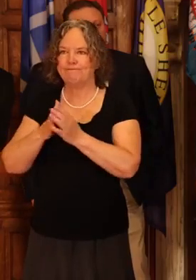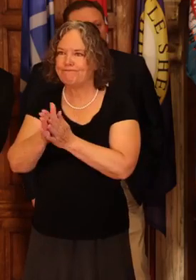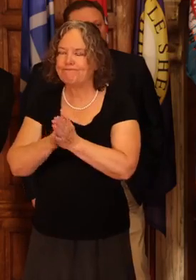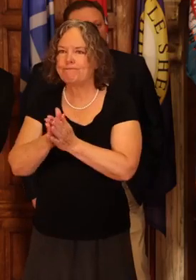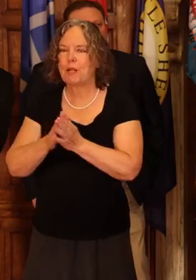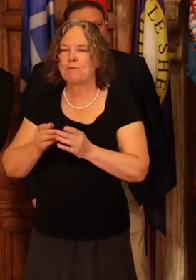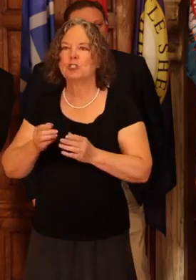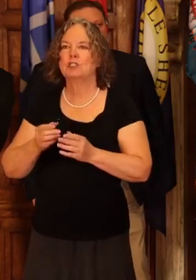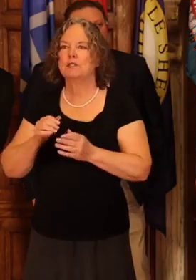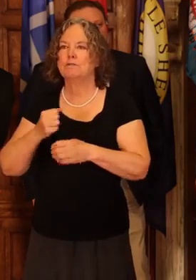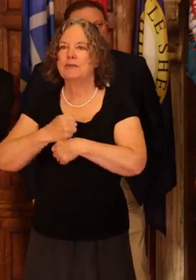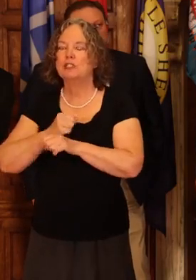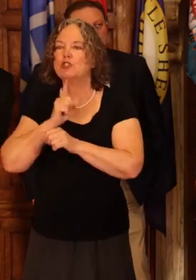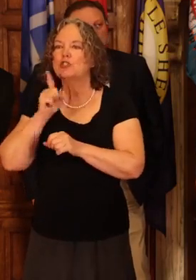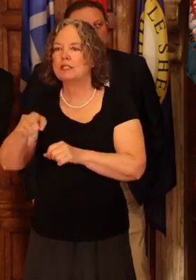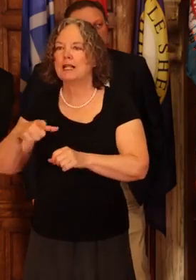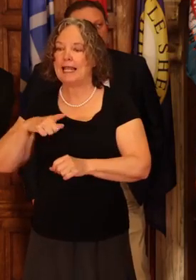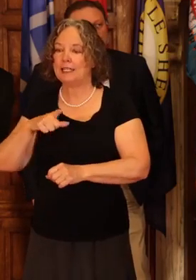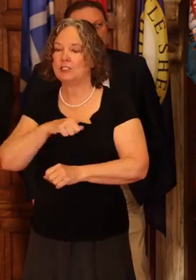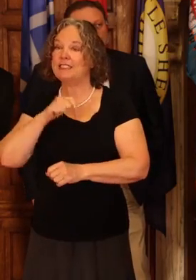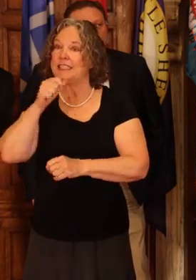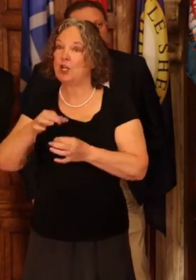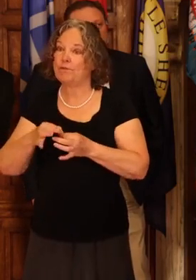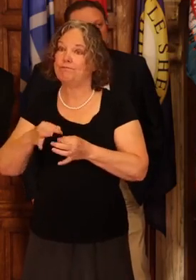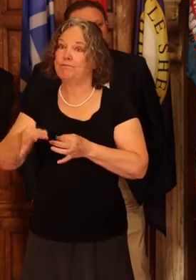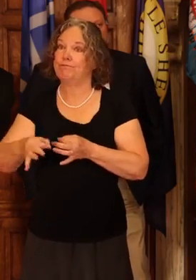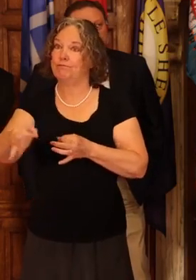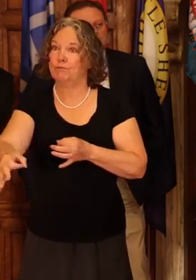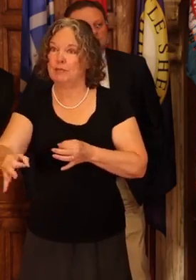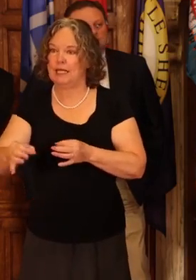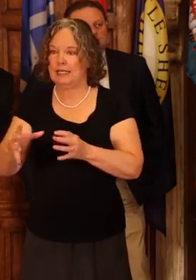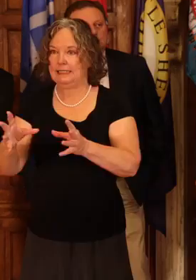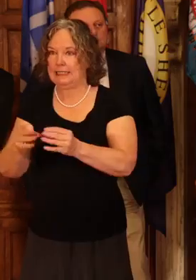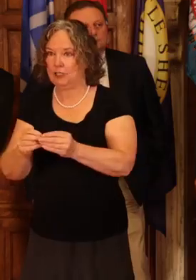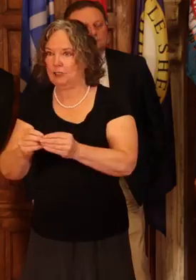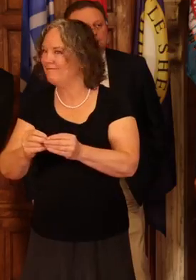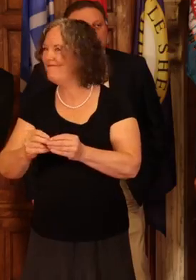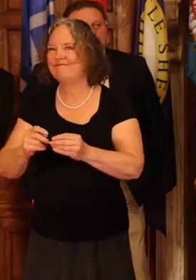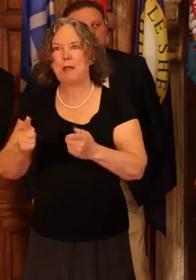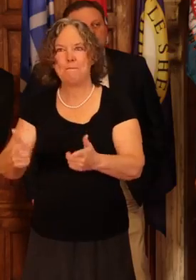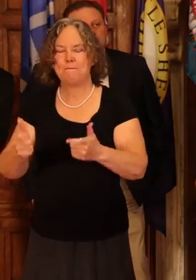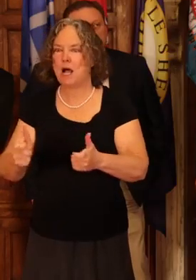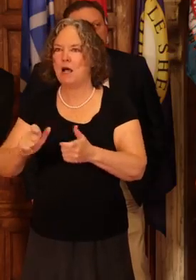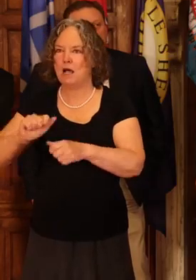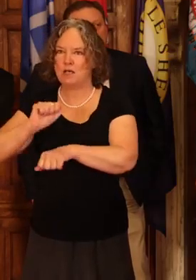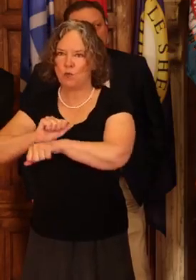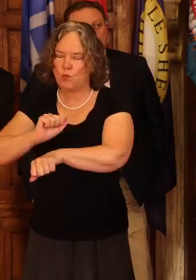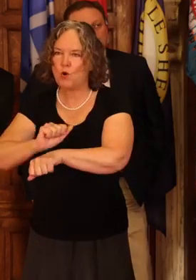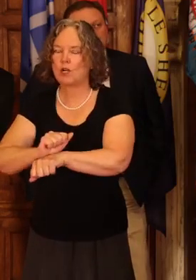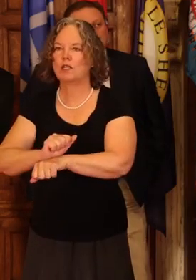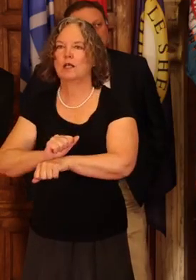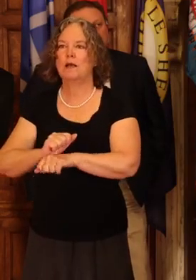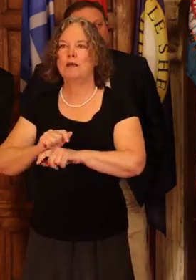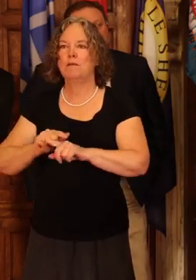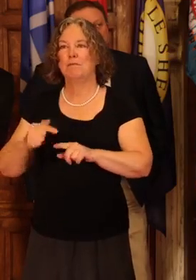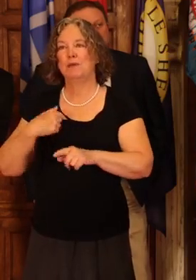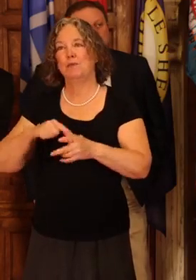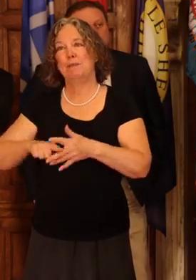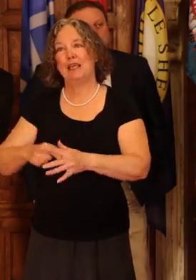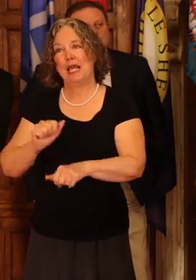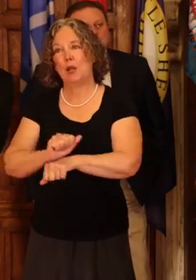legislature didn't delay its session and immediately got to work. But we began our work under some of the most